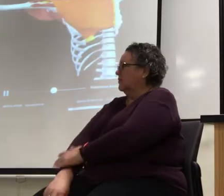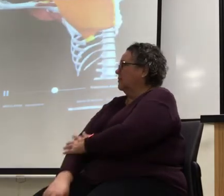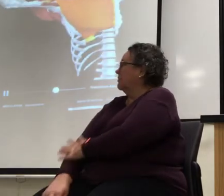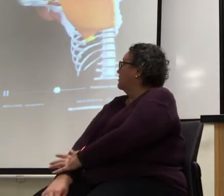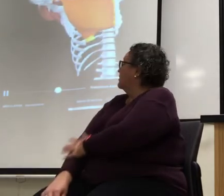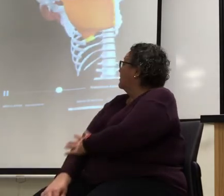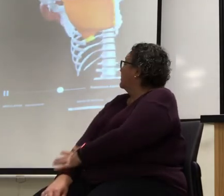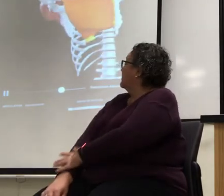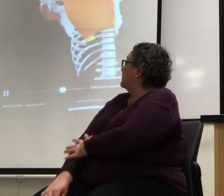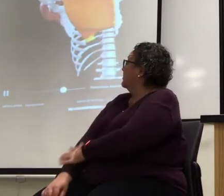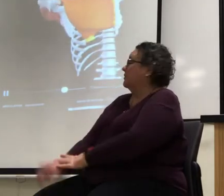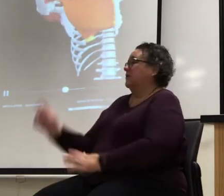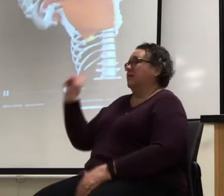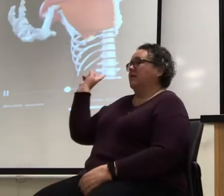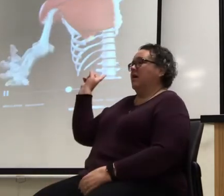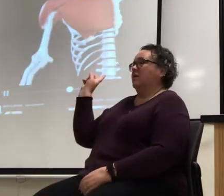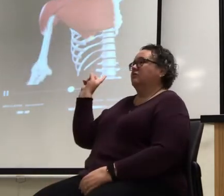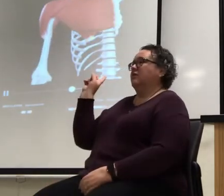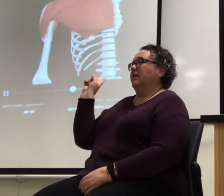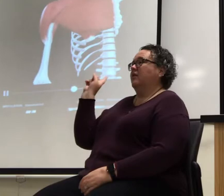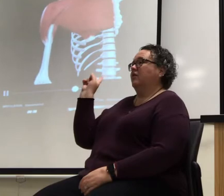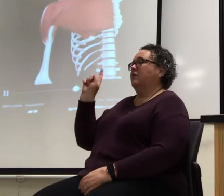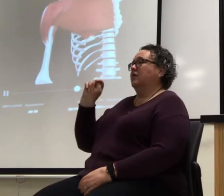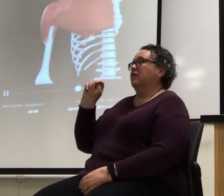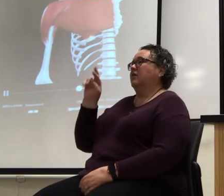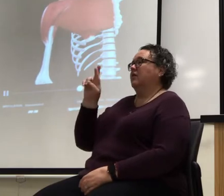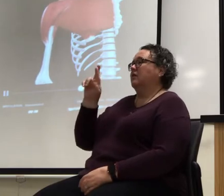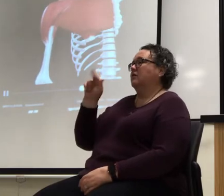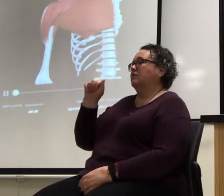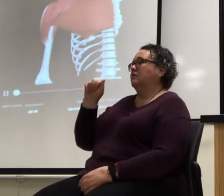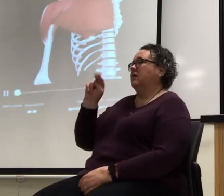Right there. That's transverse adduction right there.